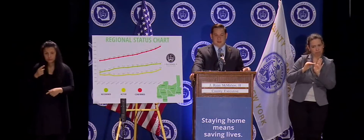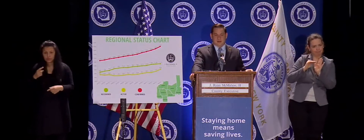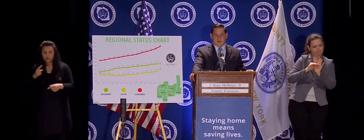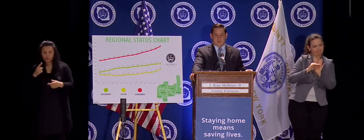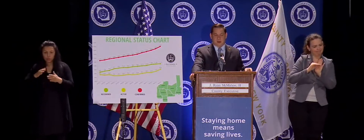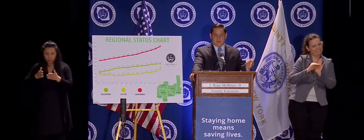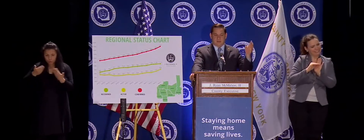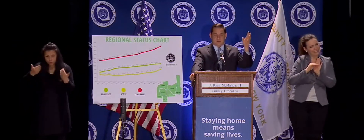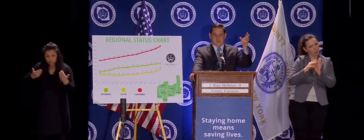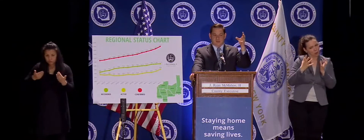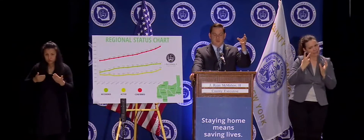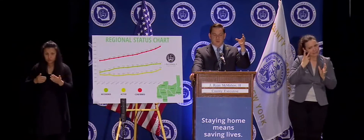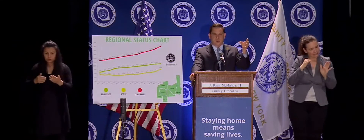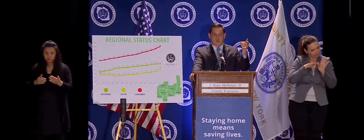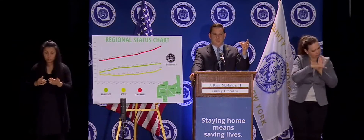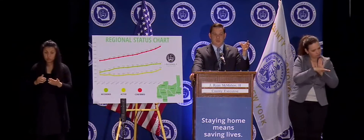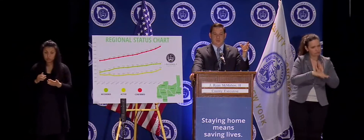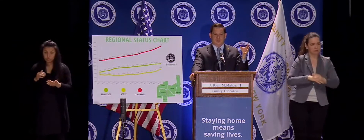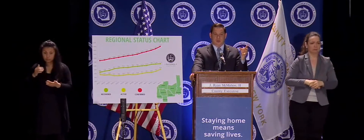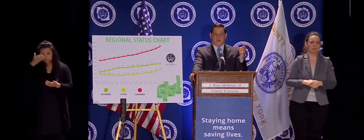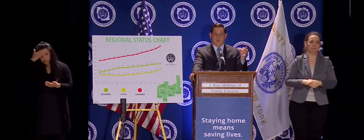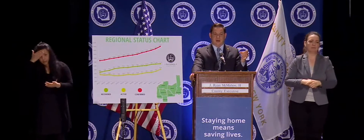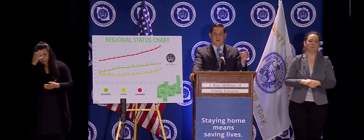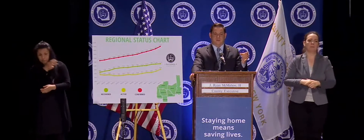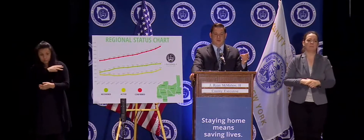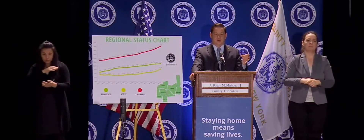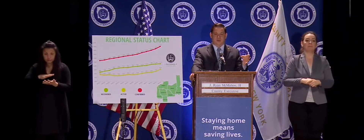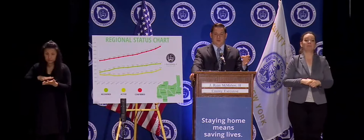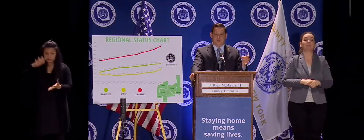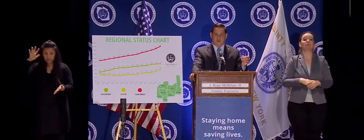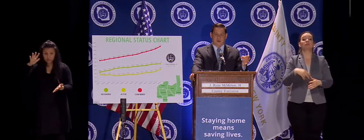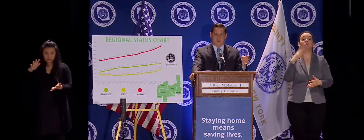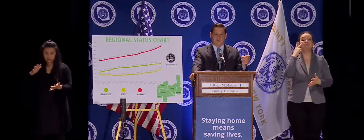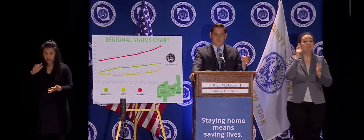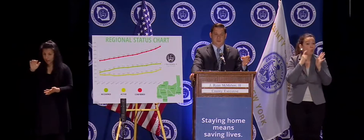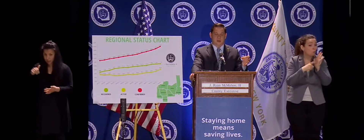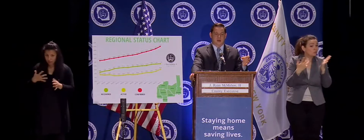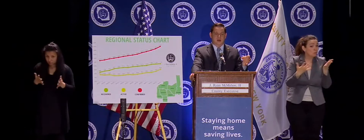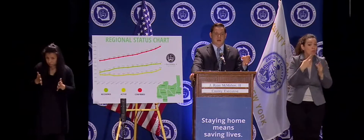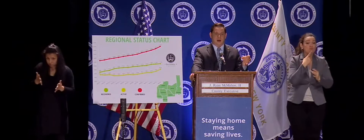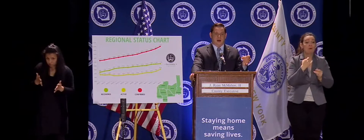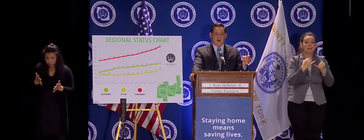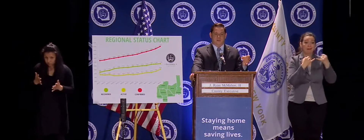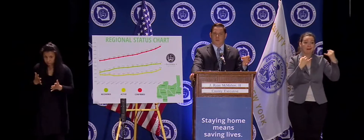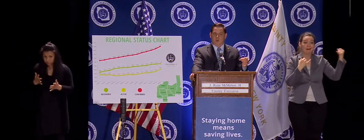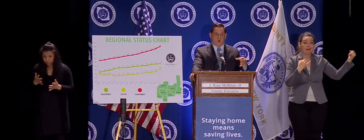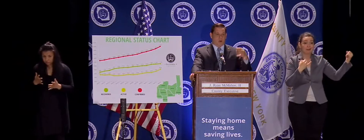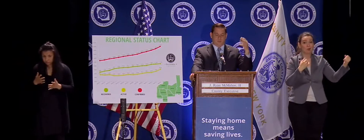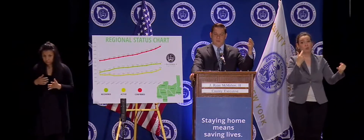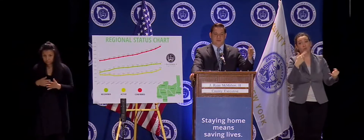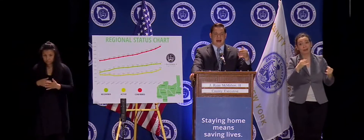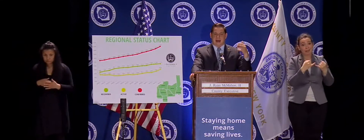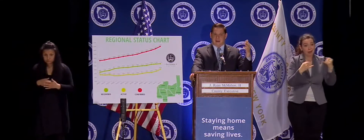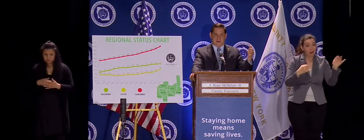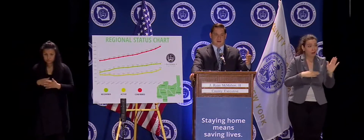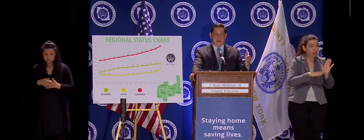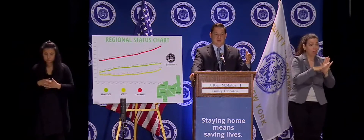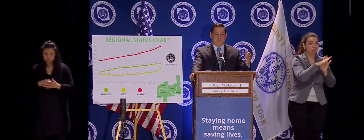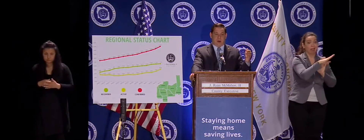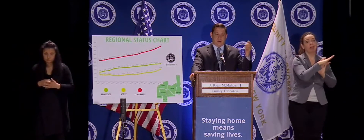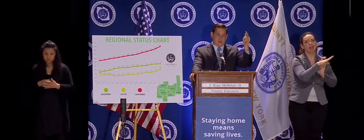this. The problem is you lose control of your medical infrastructure in those other curves, and more people